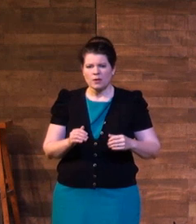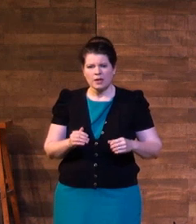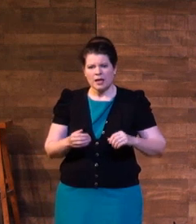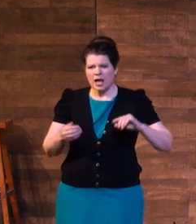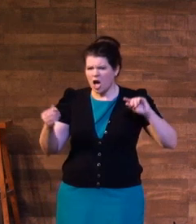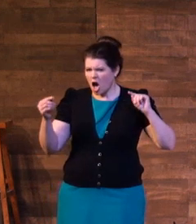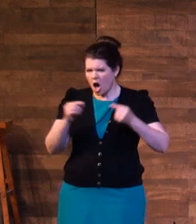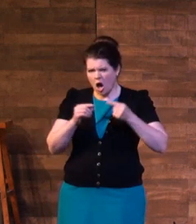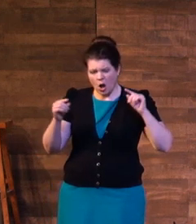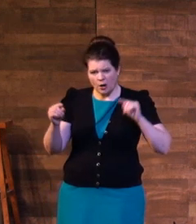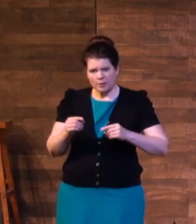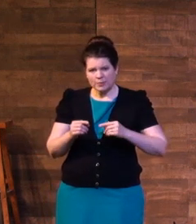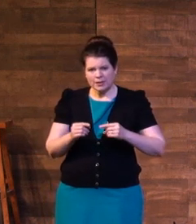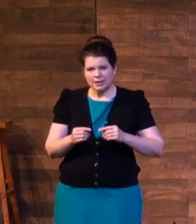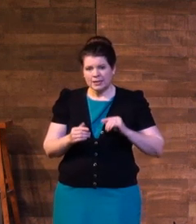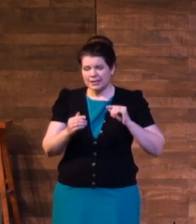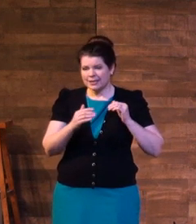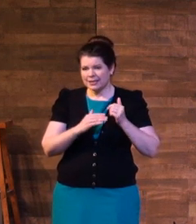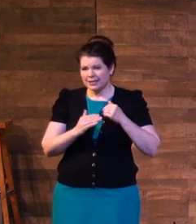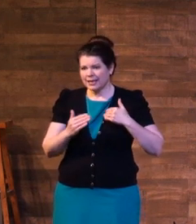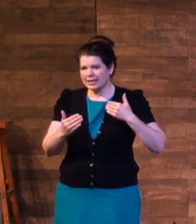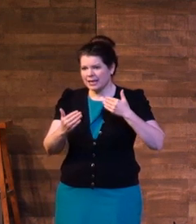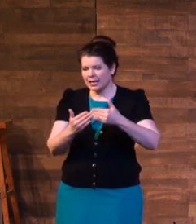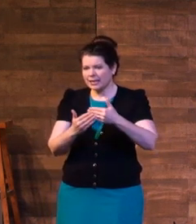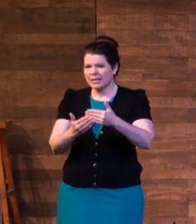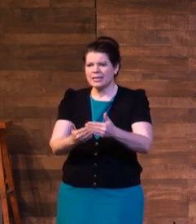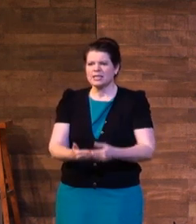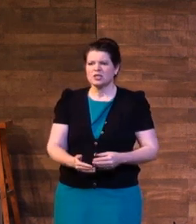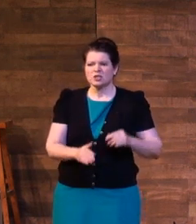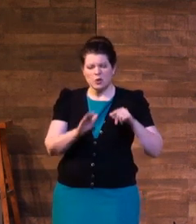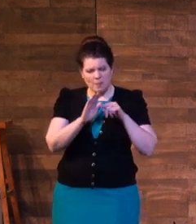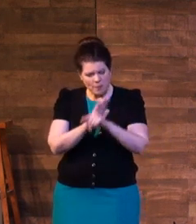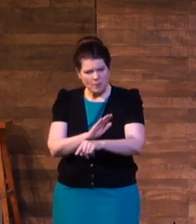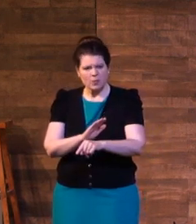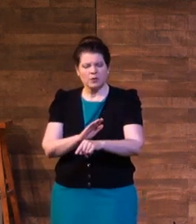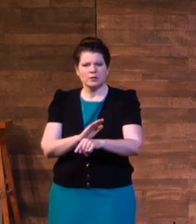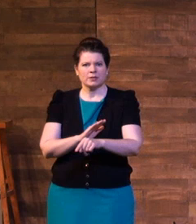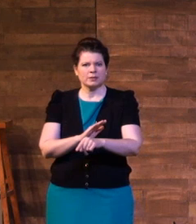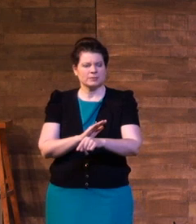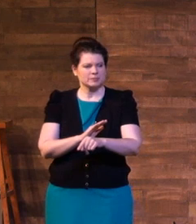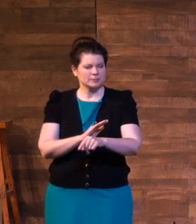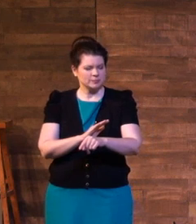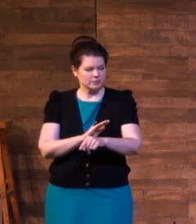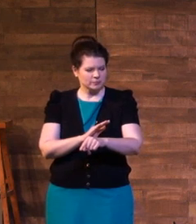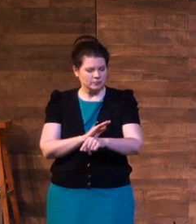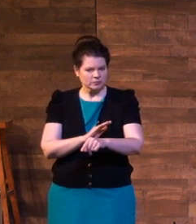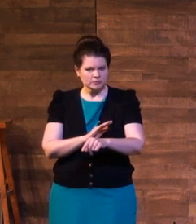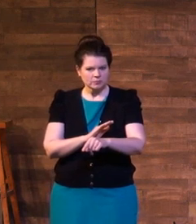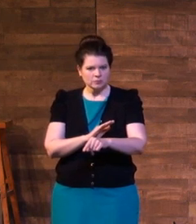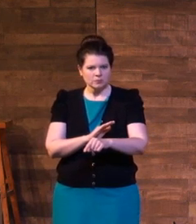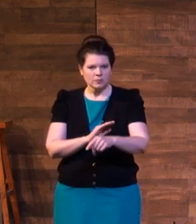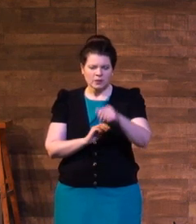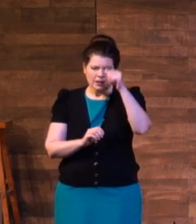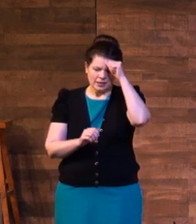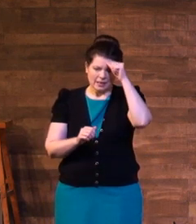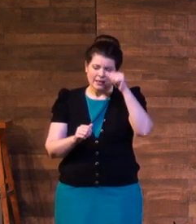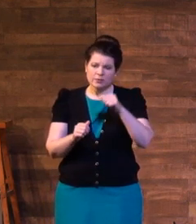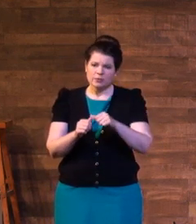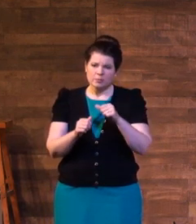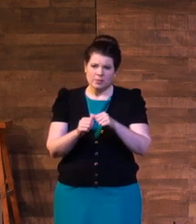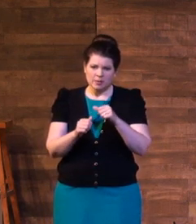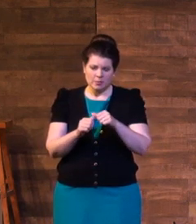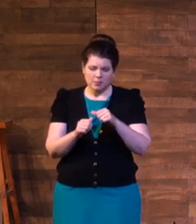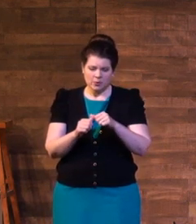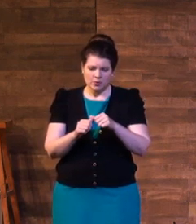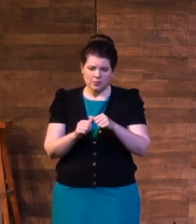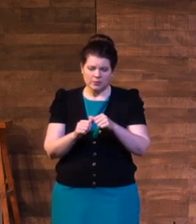Israel. And the overarching thing that we have to keep in mind as we look in any part of Judges is, if you don't have a king